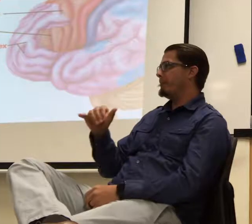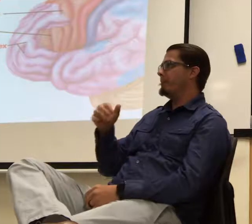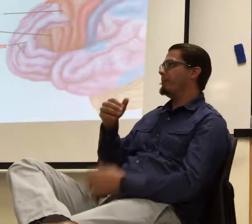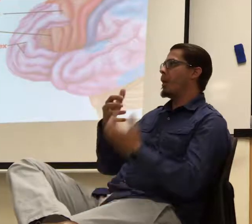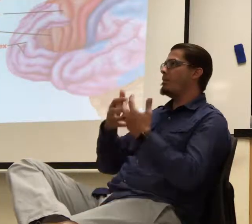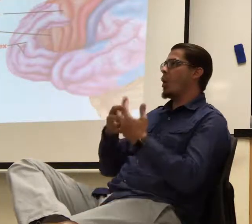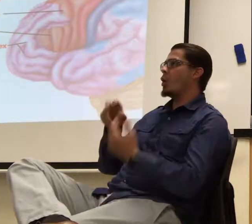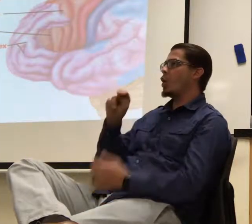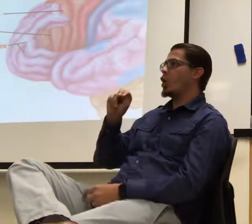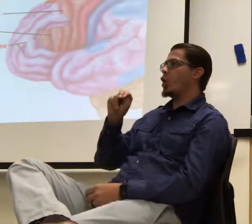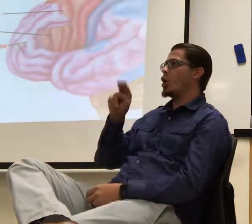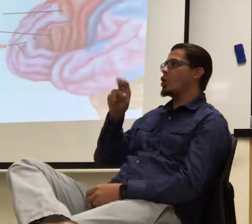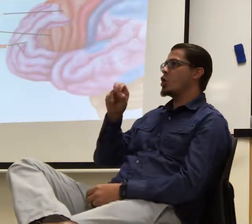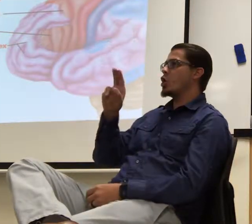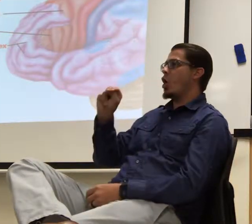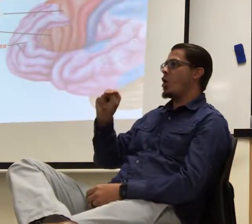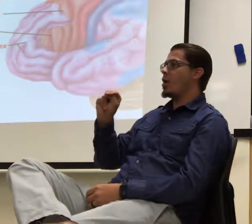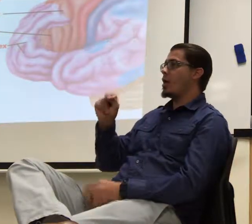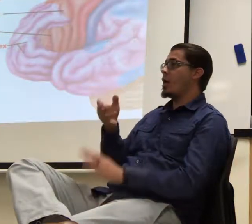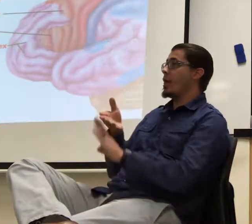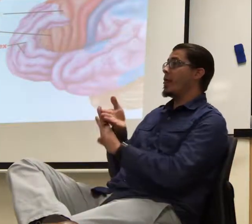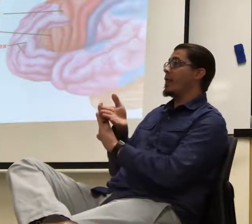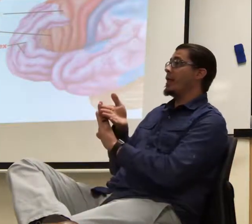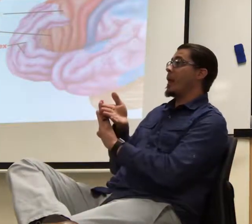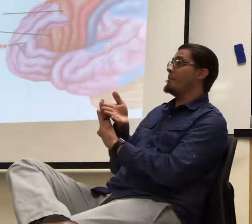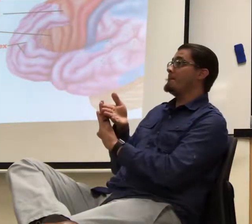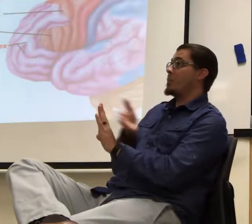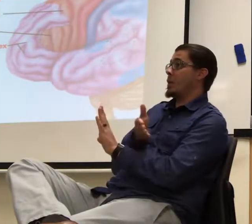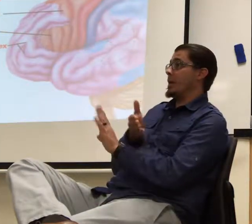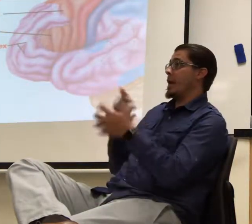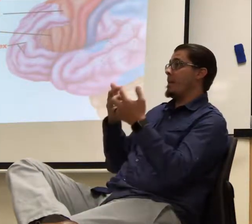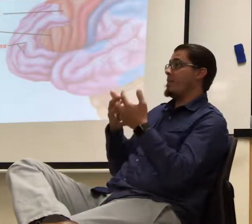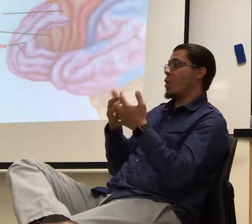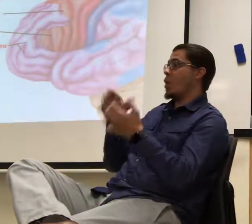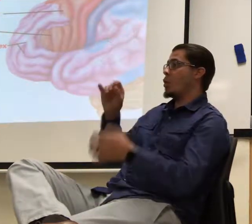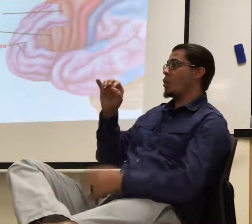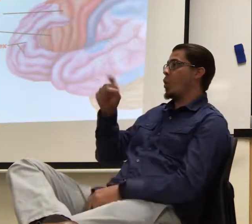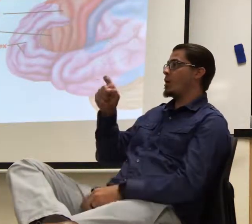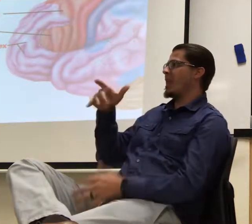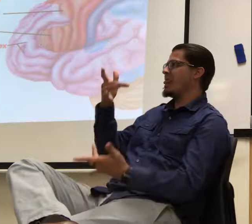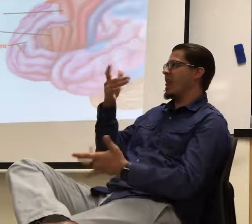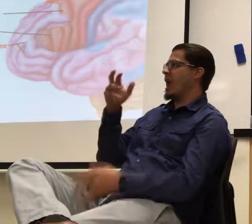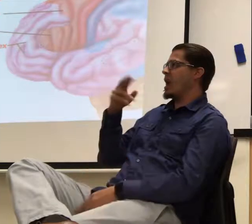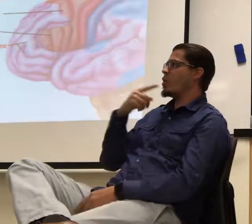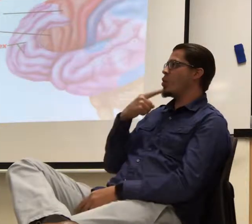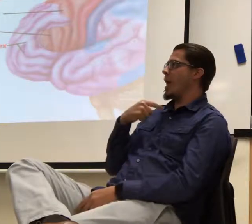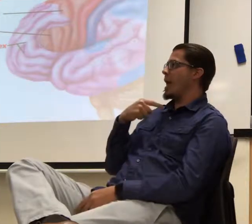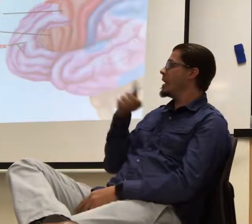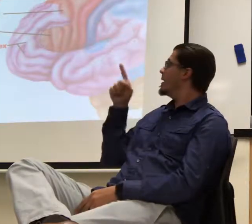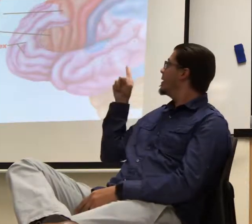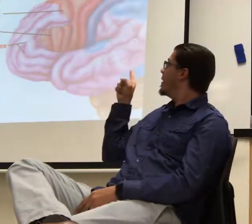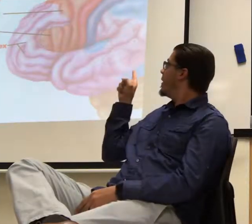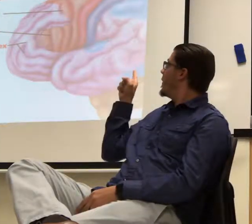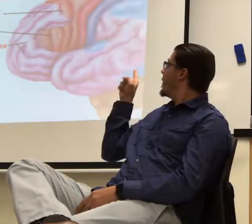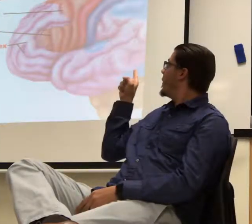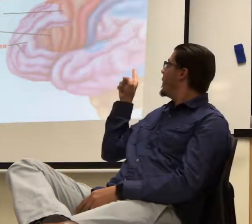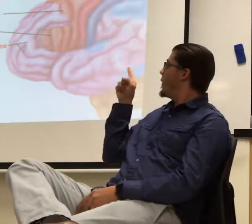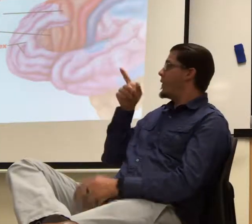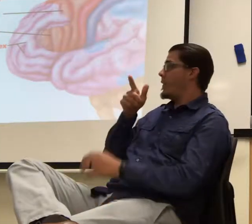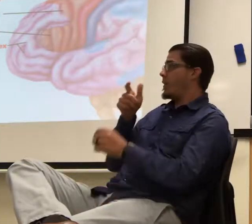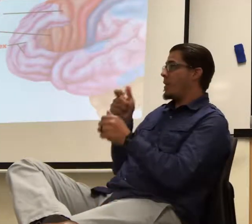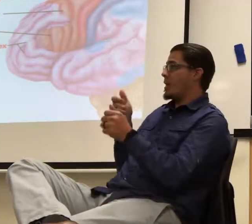neurons. The premotor cortex, that lighter red, just anterior to the primary